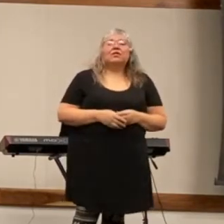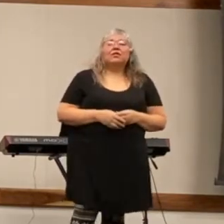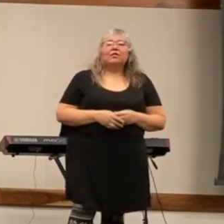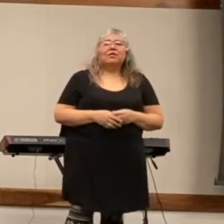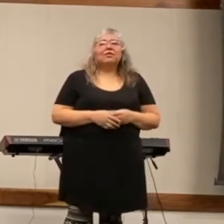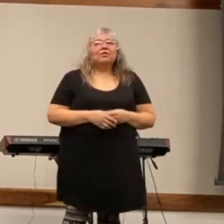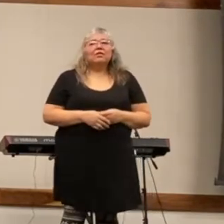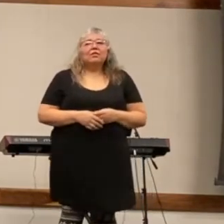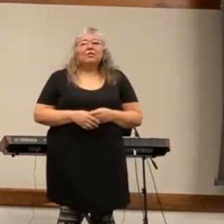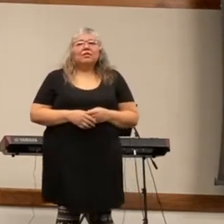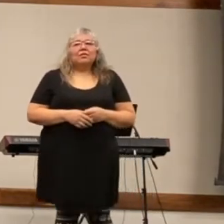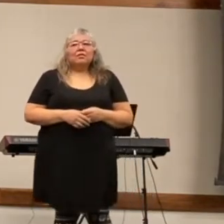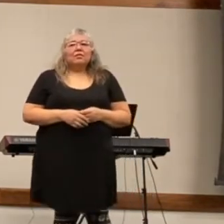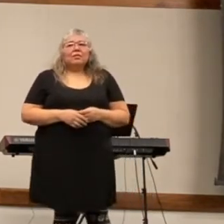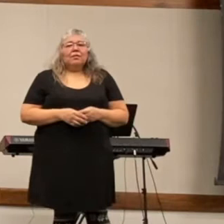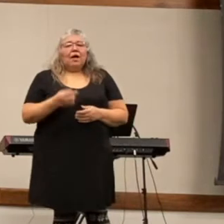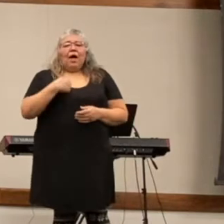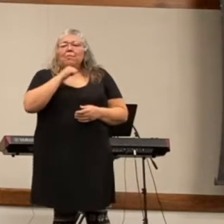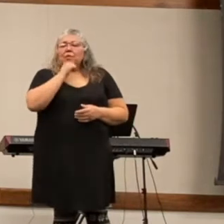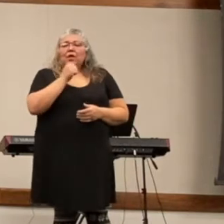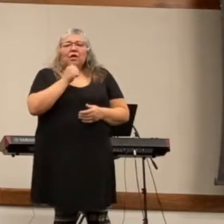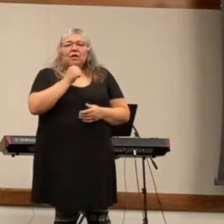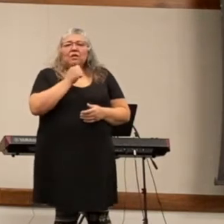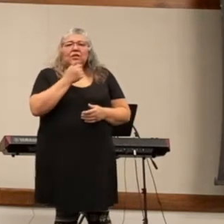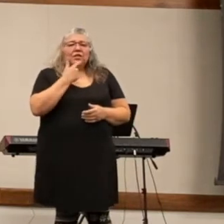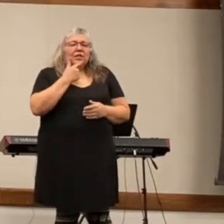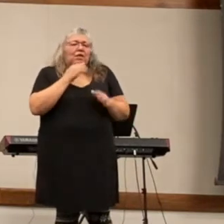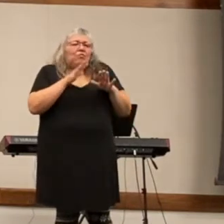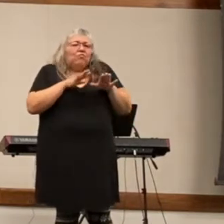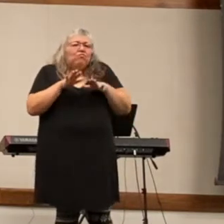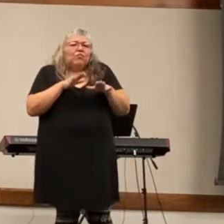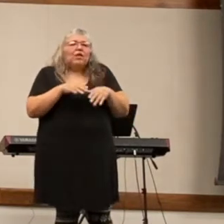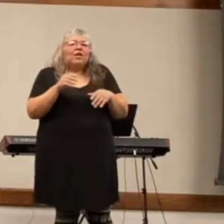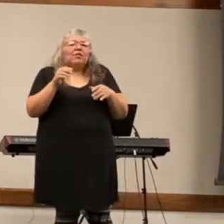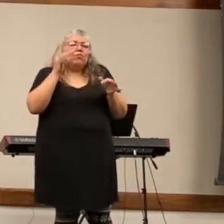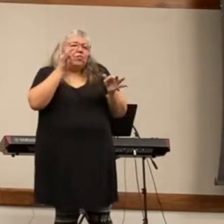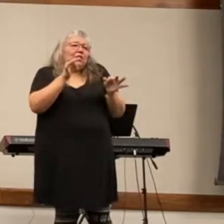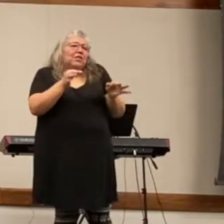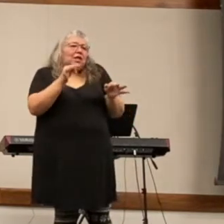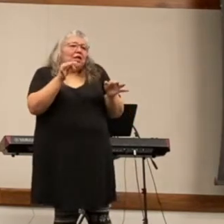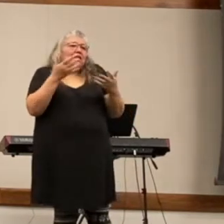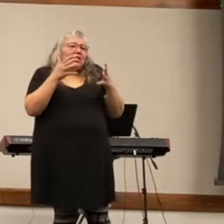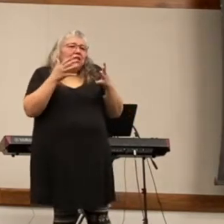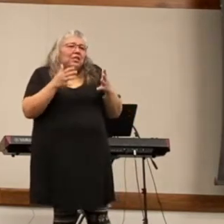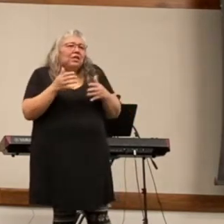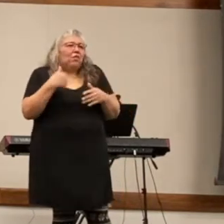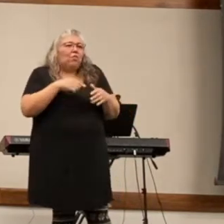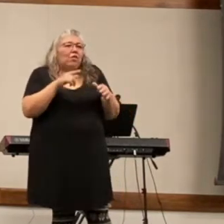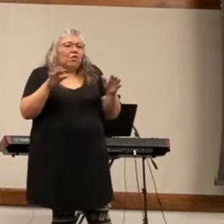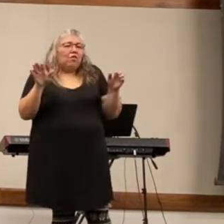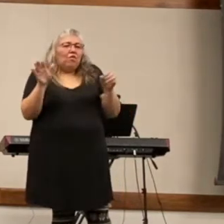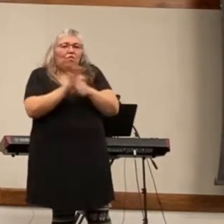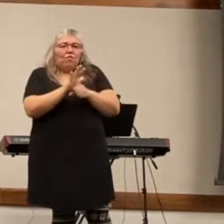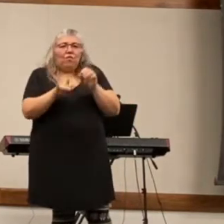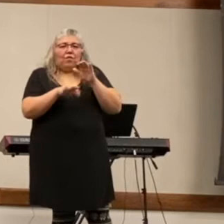I'm not gonna be sugarcoat and say, hey, well, we decided that this is it, we're gonna go all in. That the next day, that the next hour,